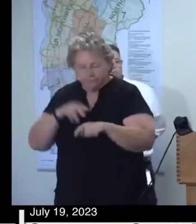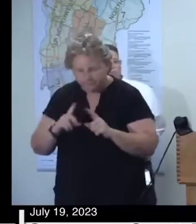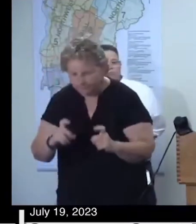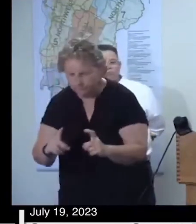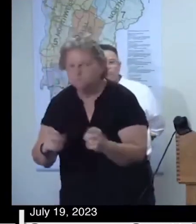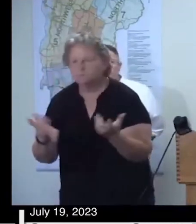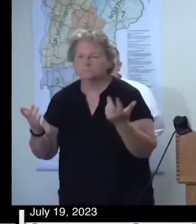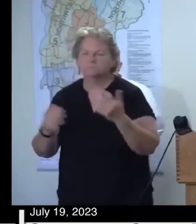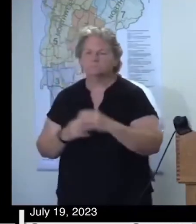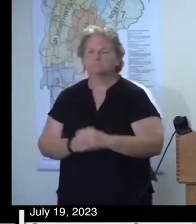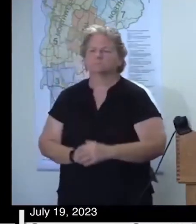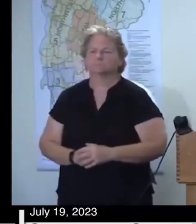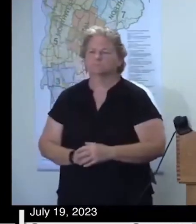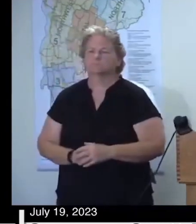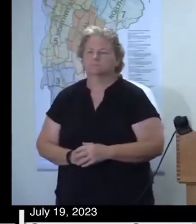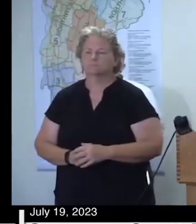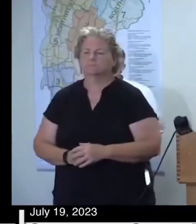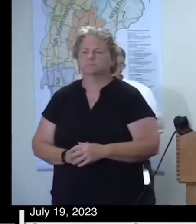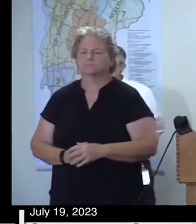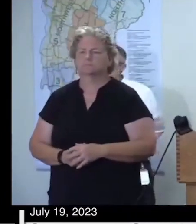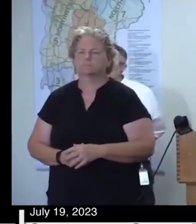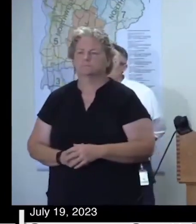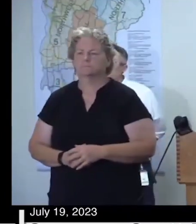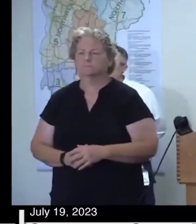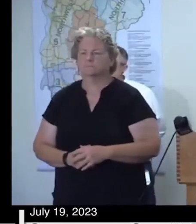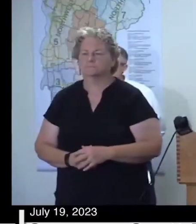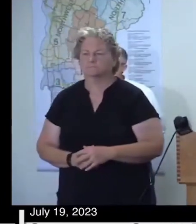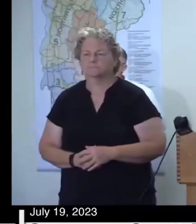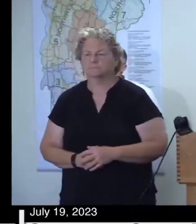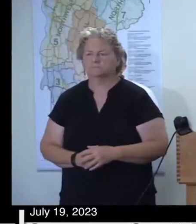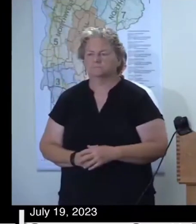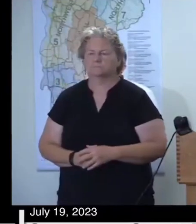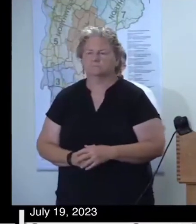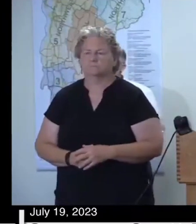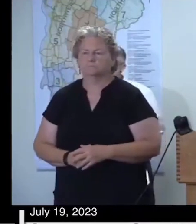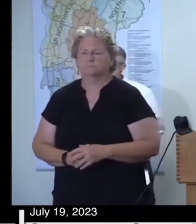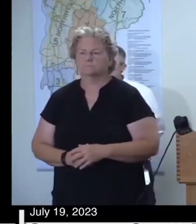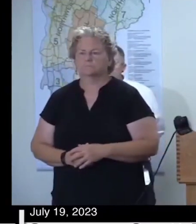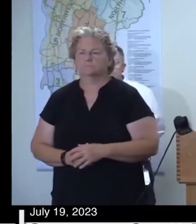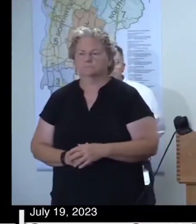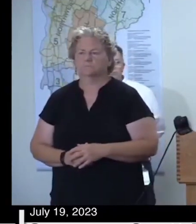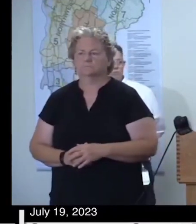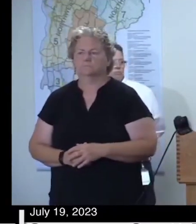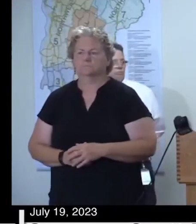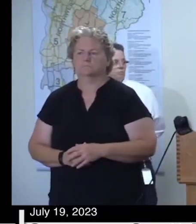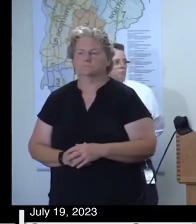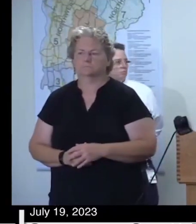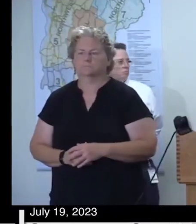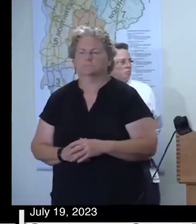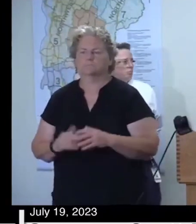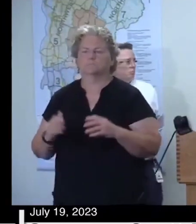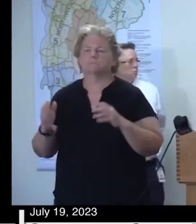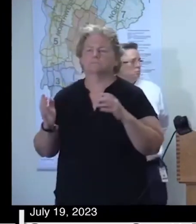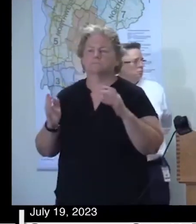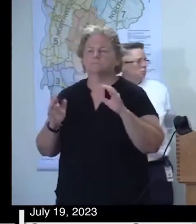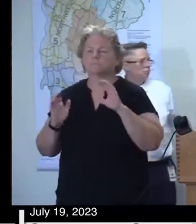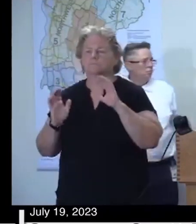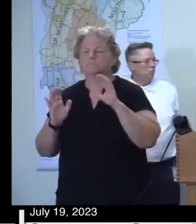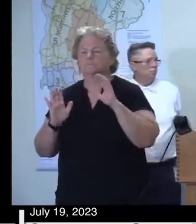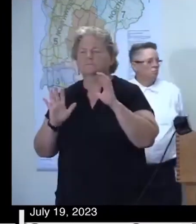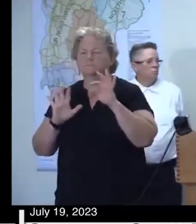intact. Does that happen where that county and therefore there's no assistance available to anyone in